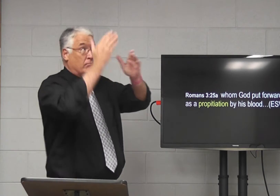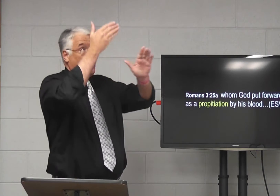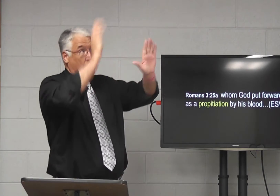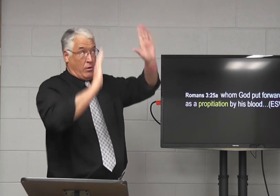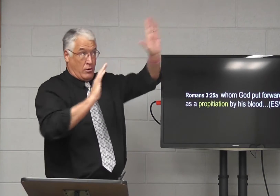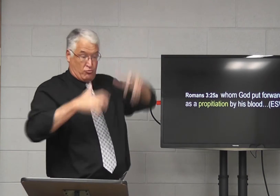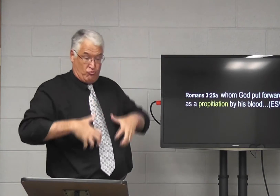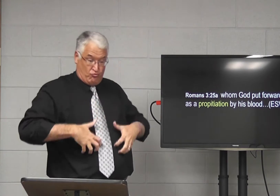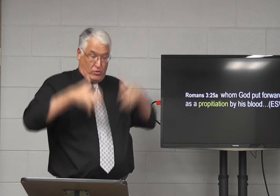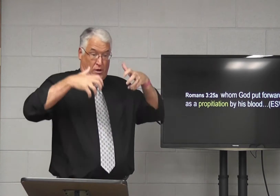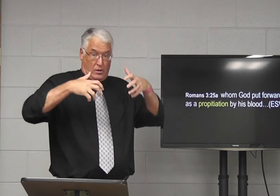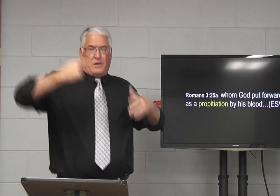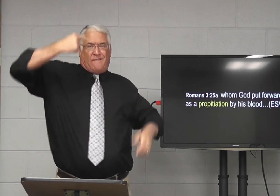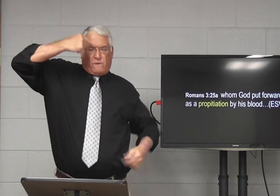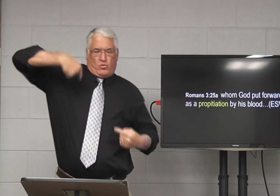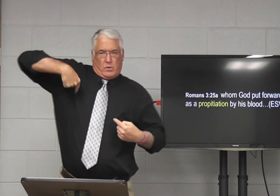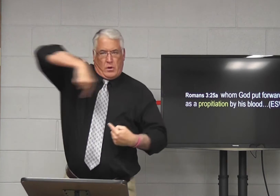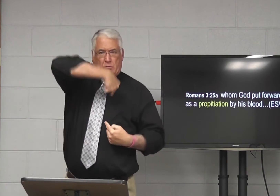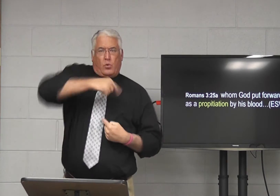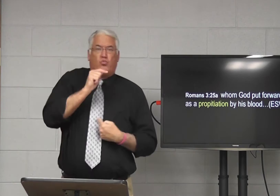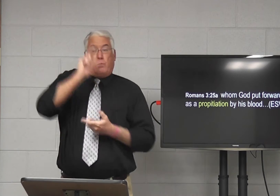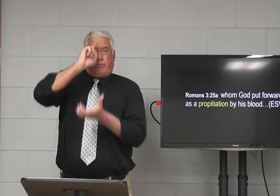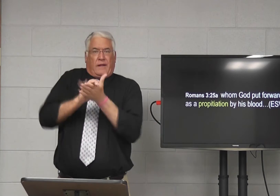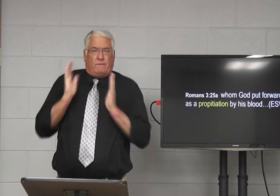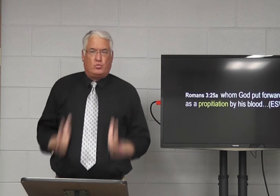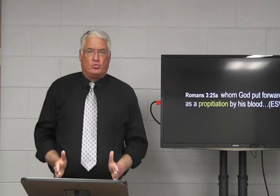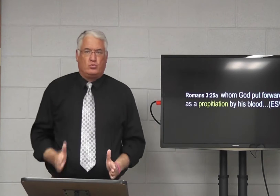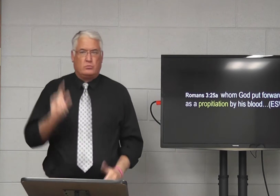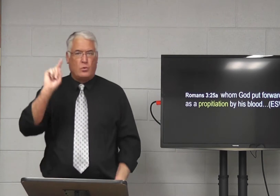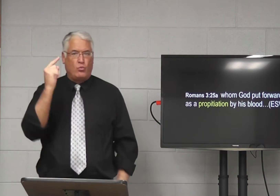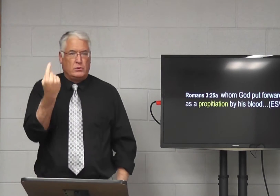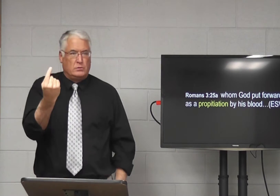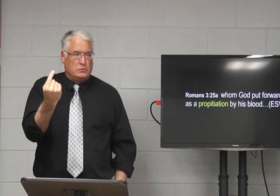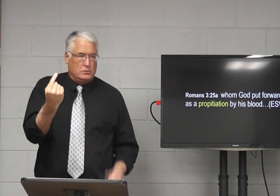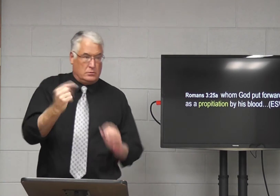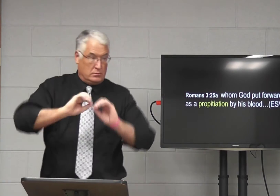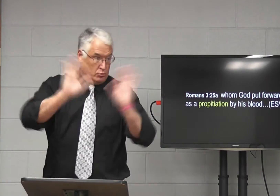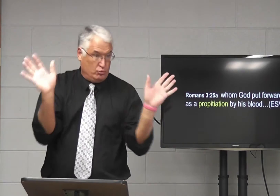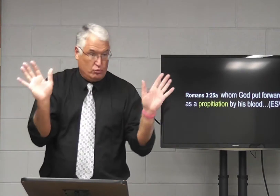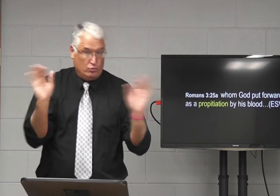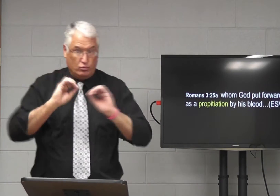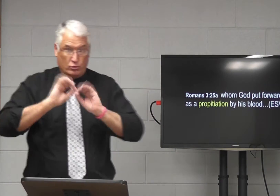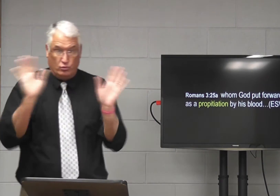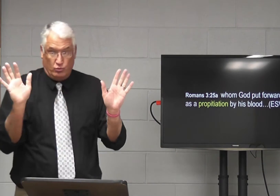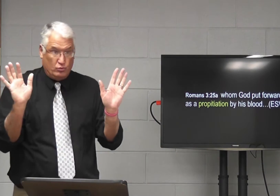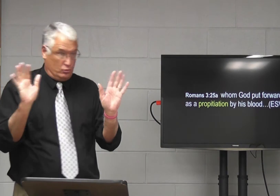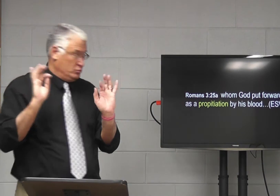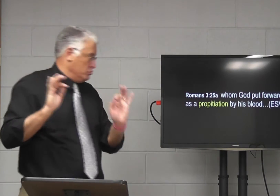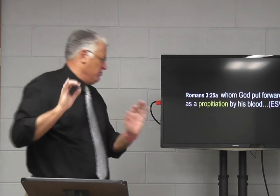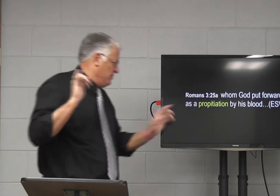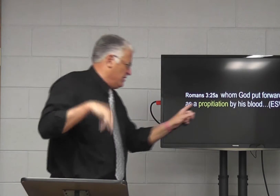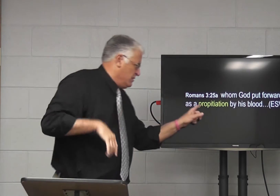he appeased God's wrath for us who believe in Jesus. Is that clear?